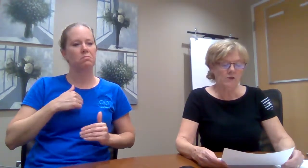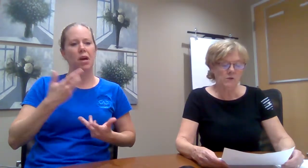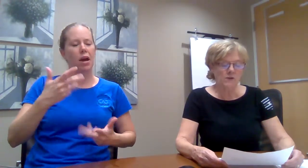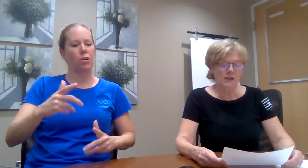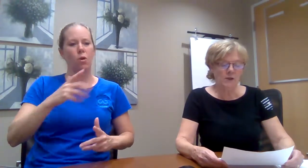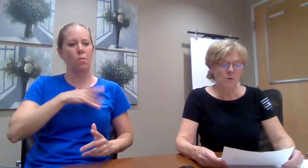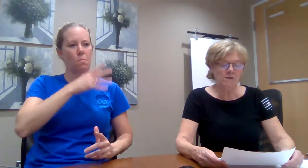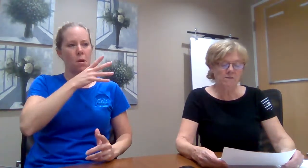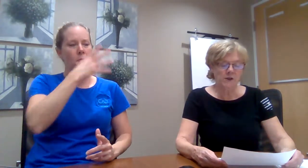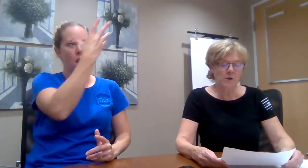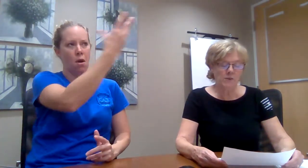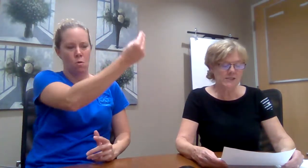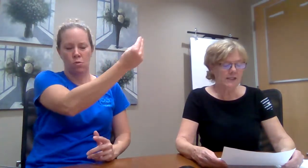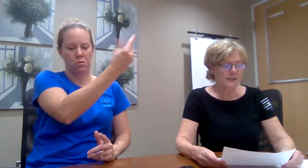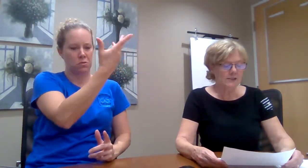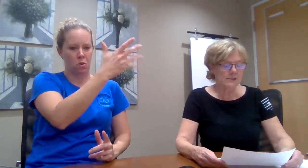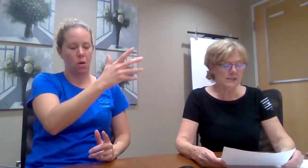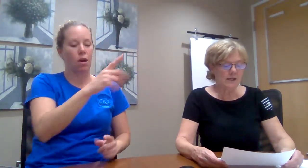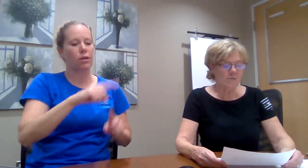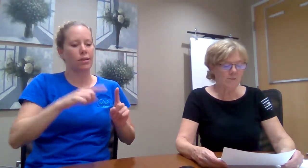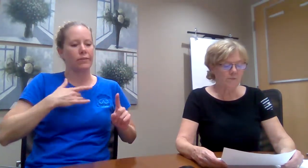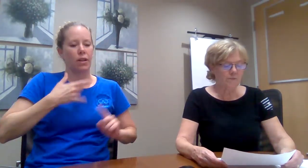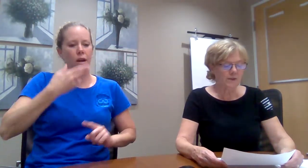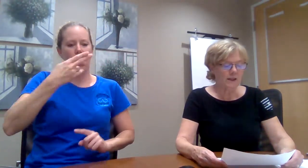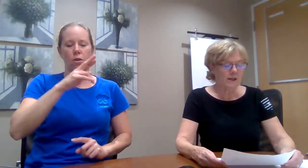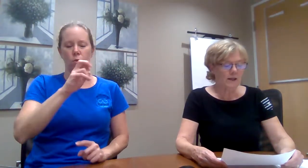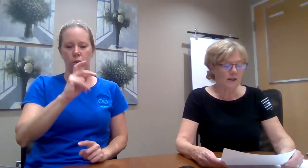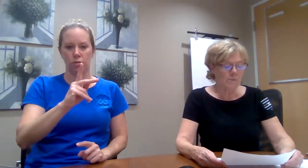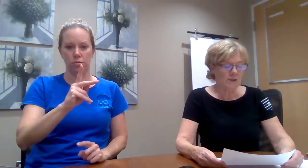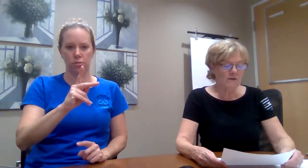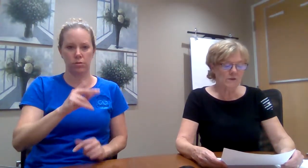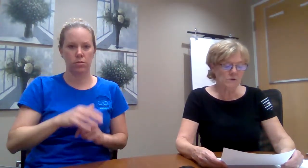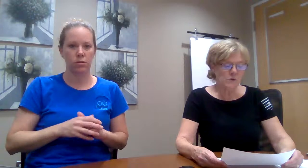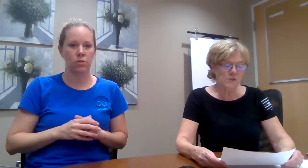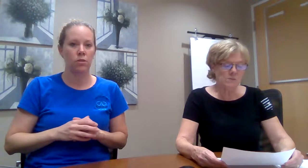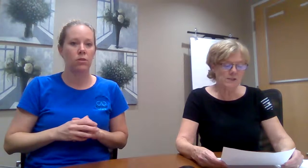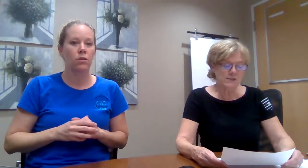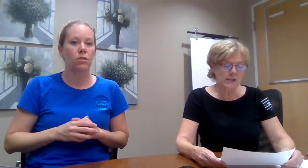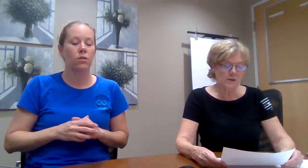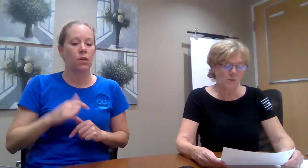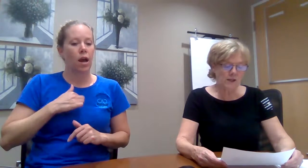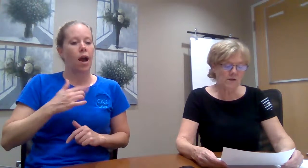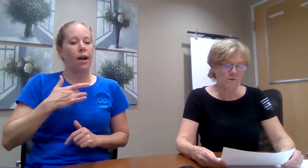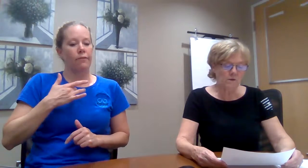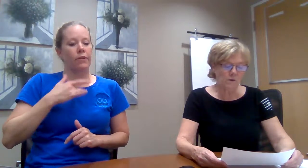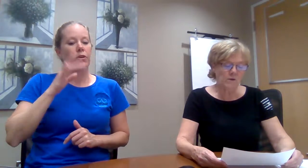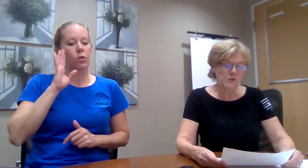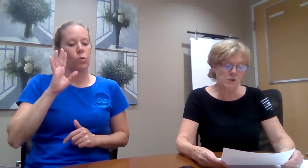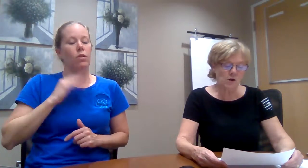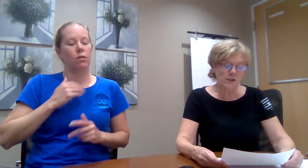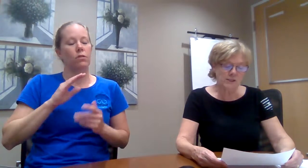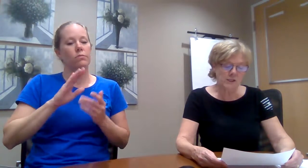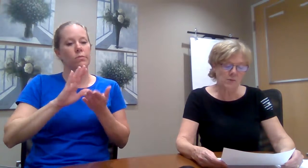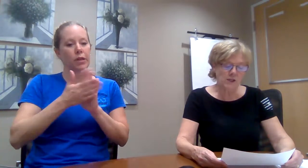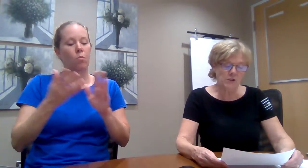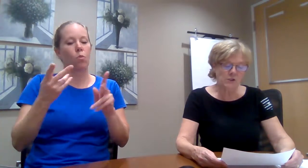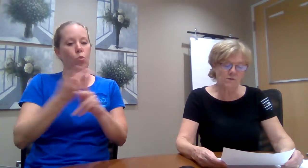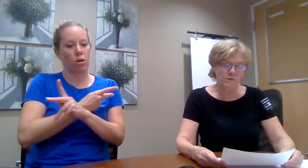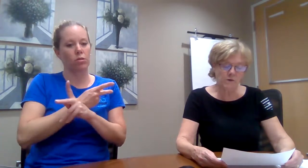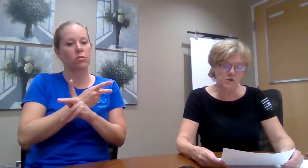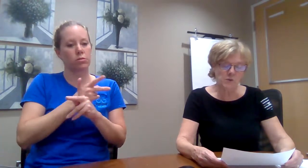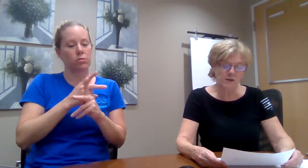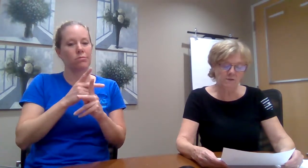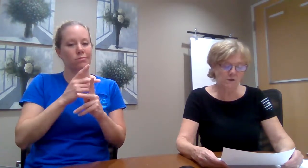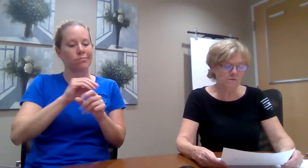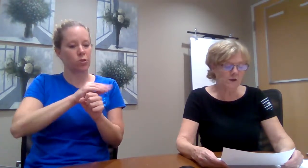However, I do think it would be very risky at this time. I believe there's going to be a second wave or a strong continuation